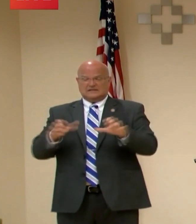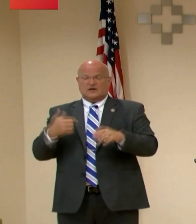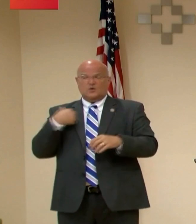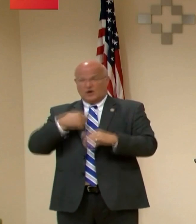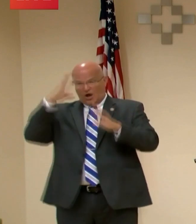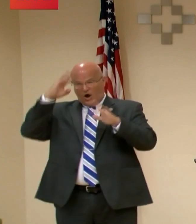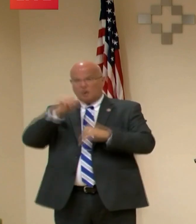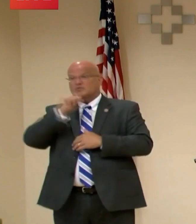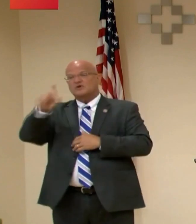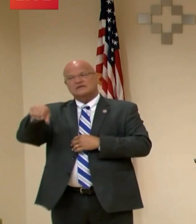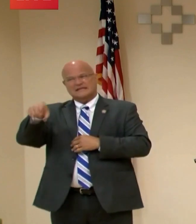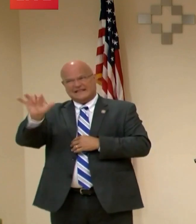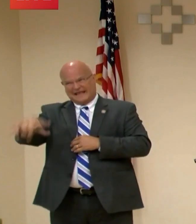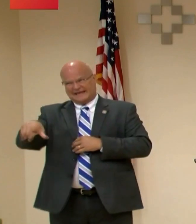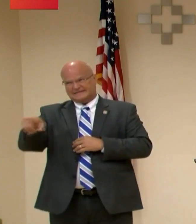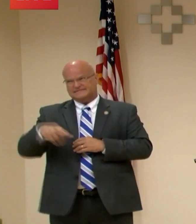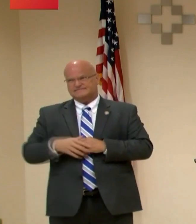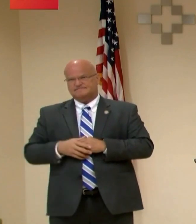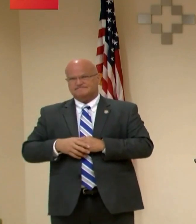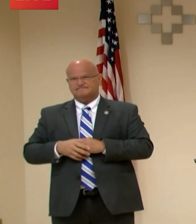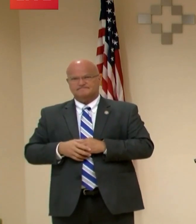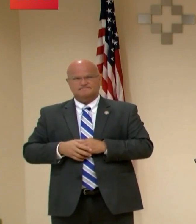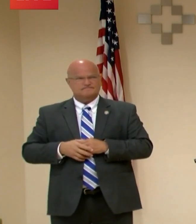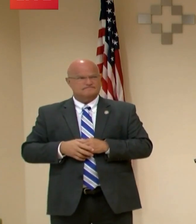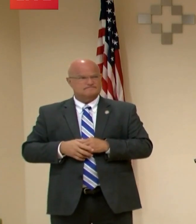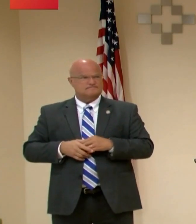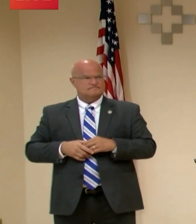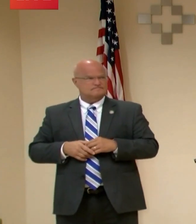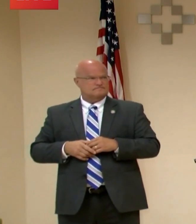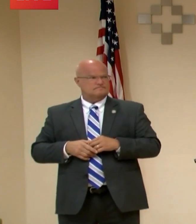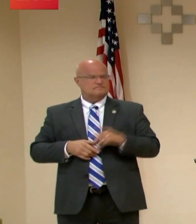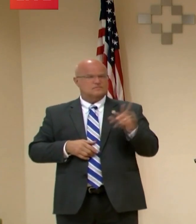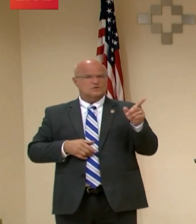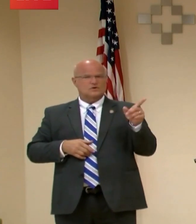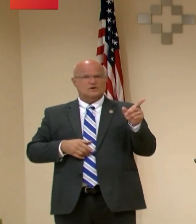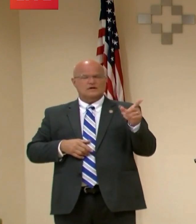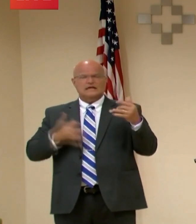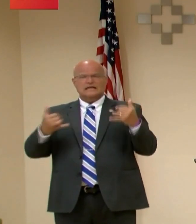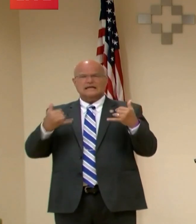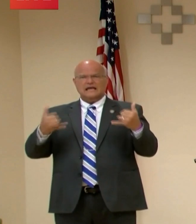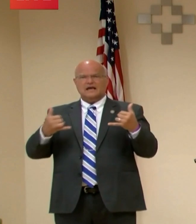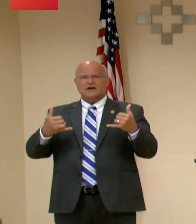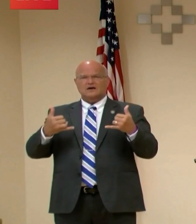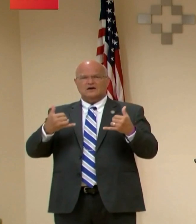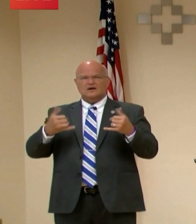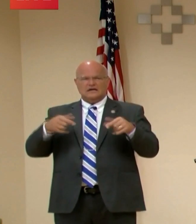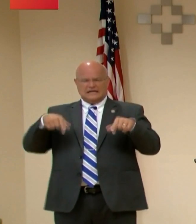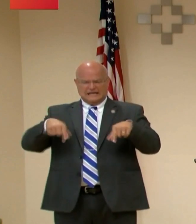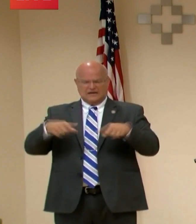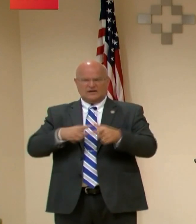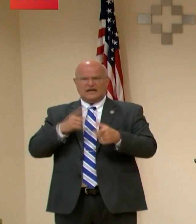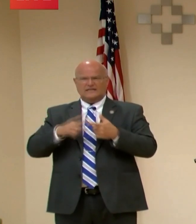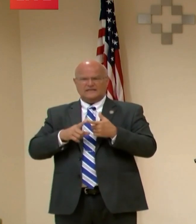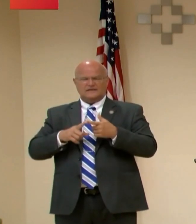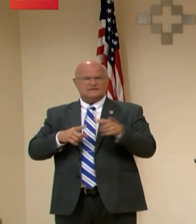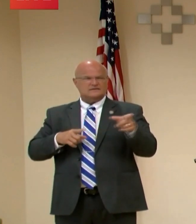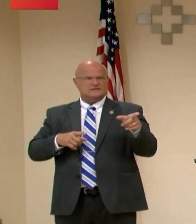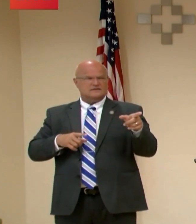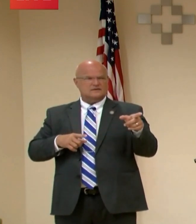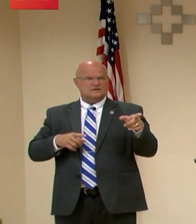we hope we don't have to do that. We'll take a couple here, then we'll go remotely.